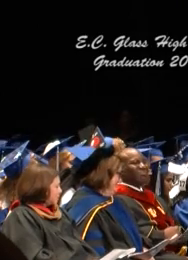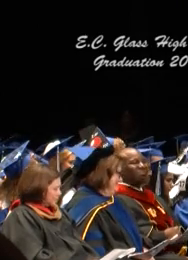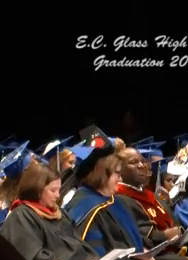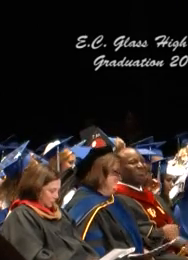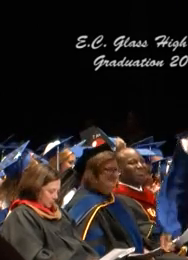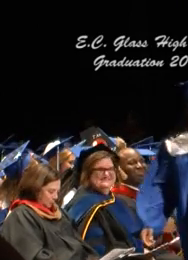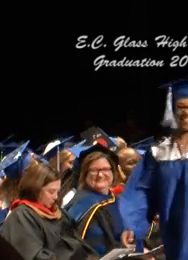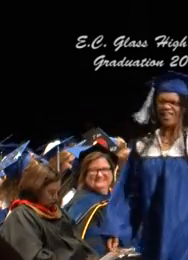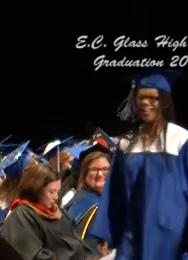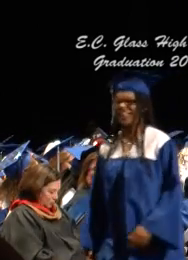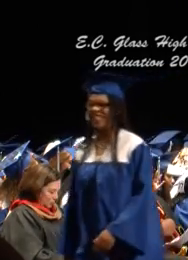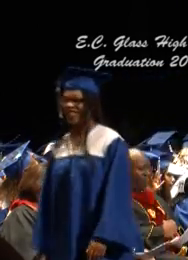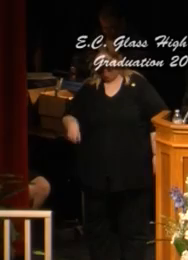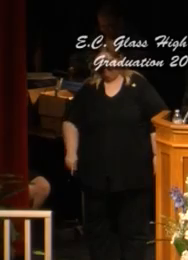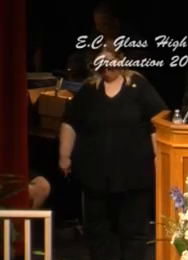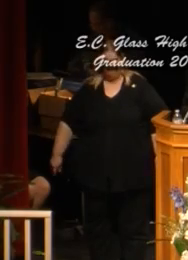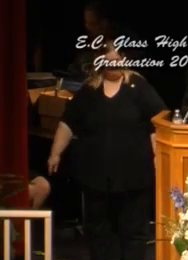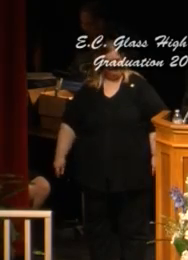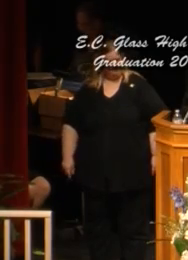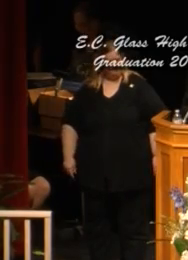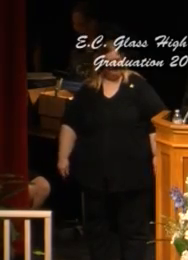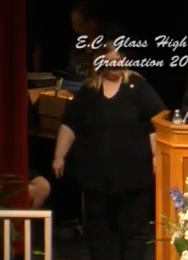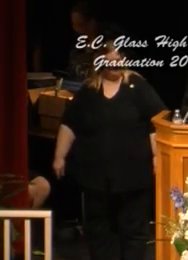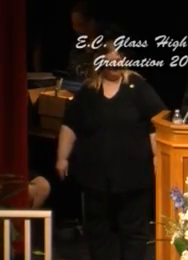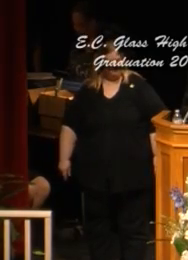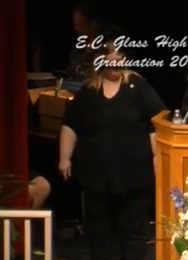Hunter Shane Hall.